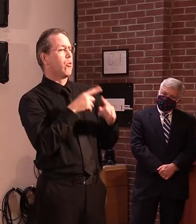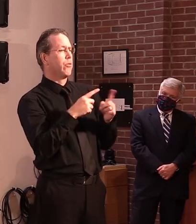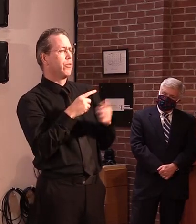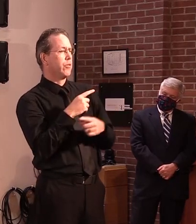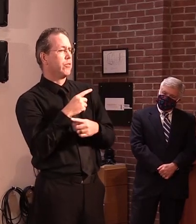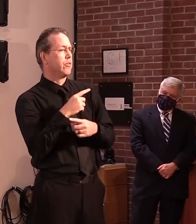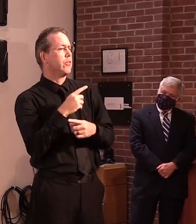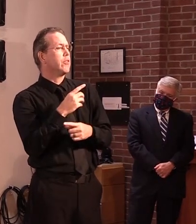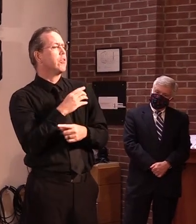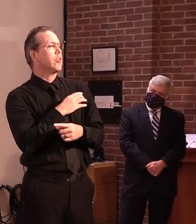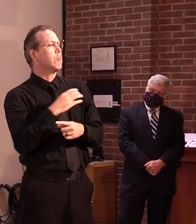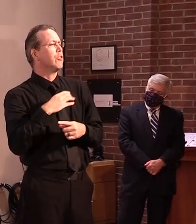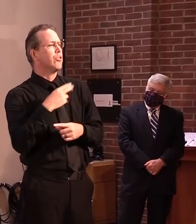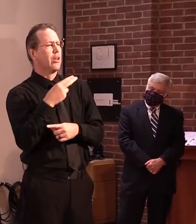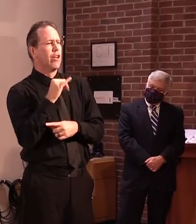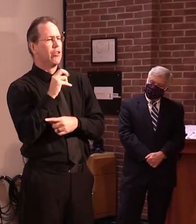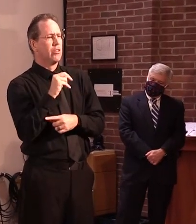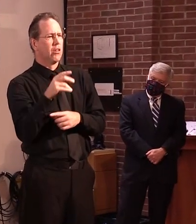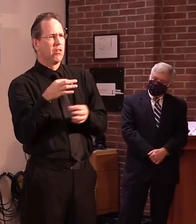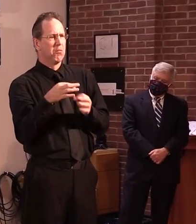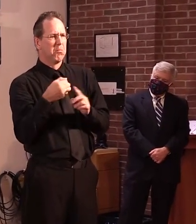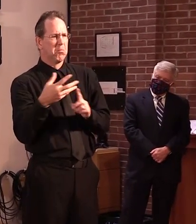Commissioner?